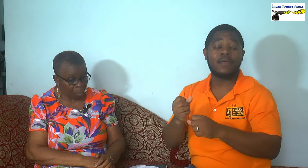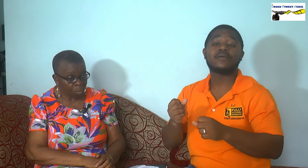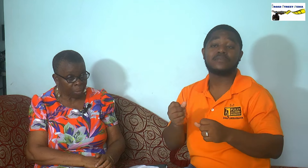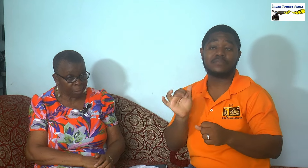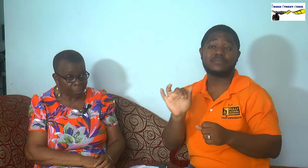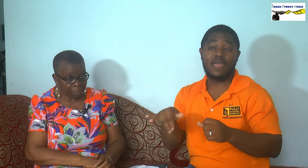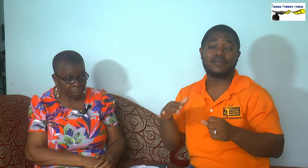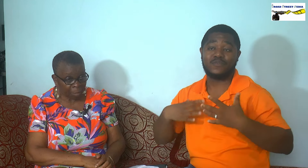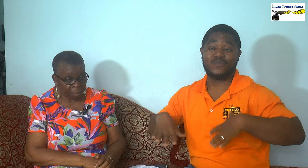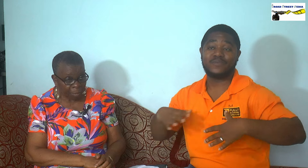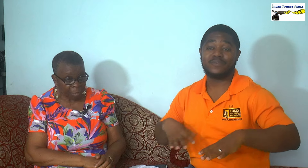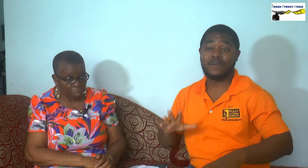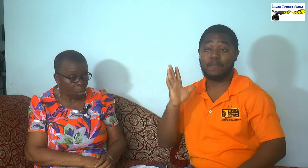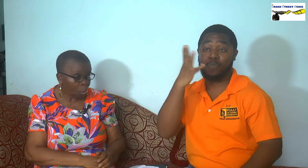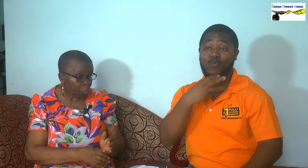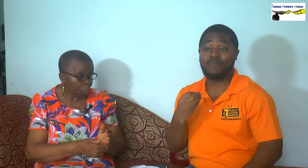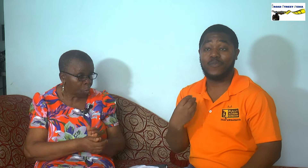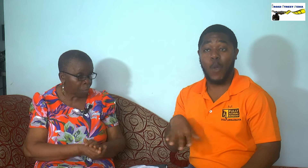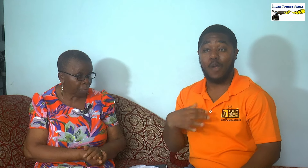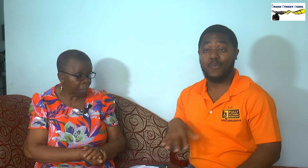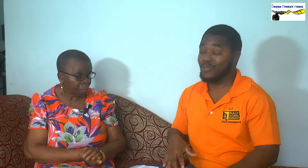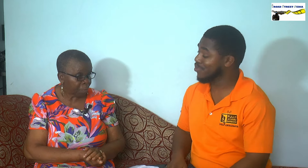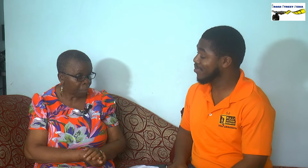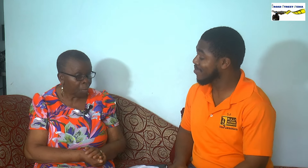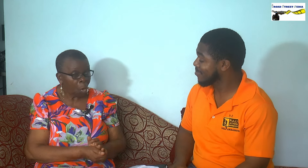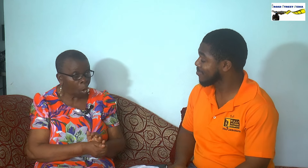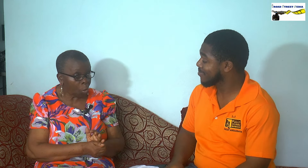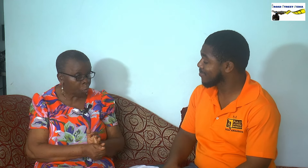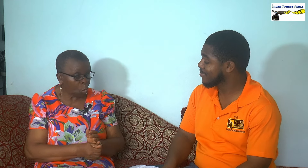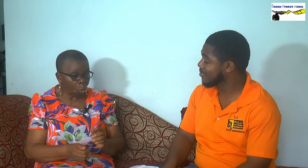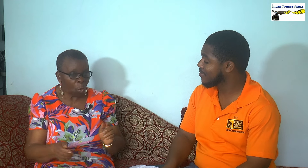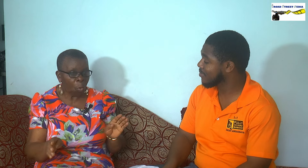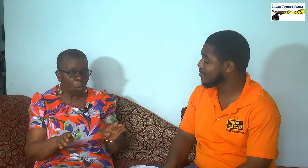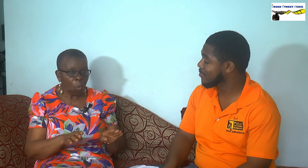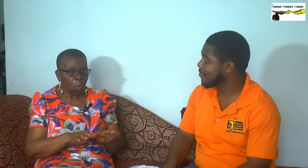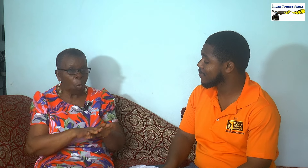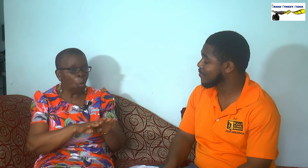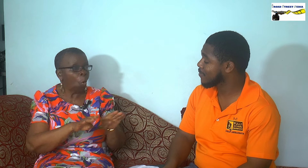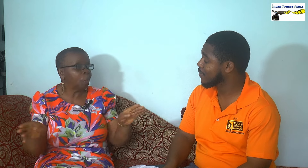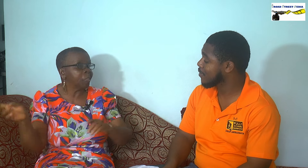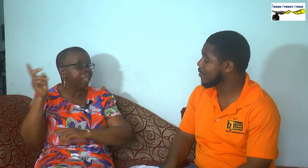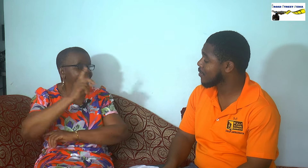Mm-hmm. Yes. Mm-hmm. Also. That's beautiful. Wow. Also, open day.